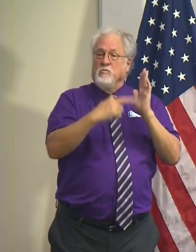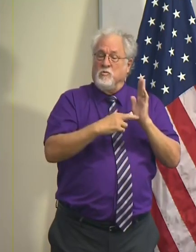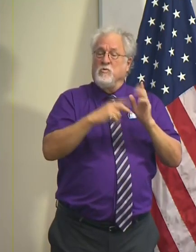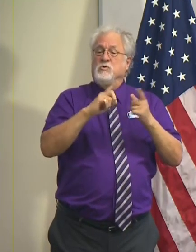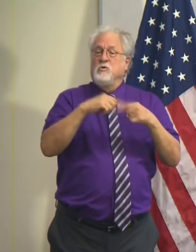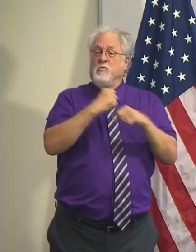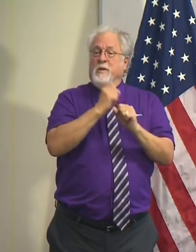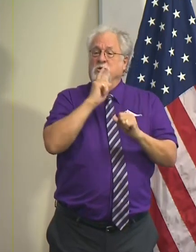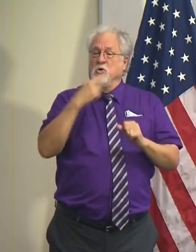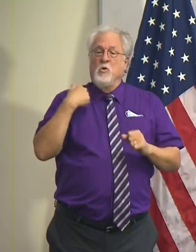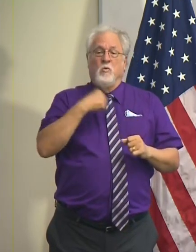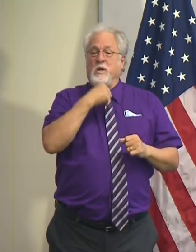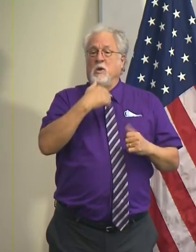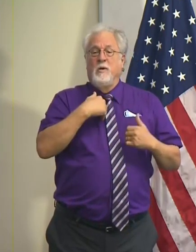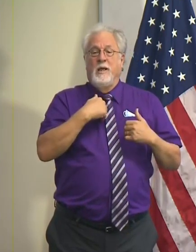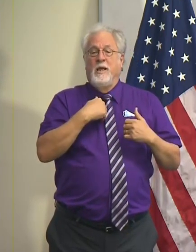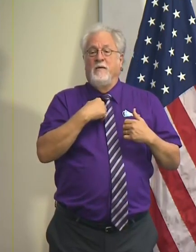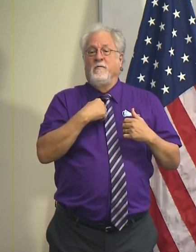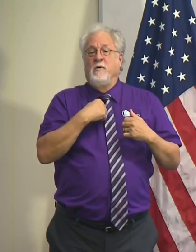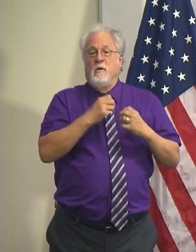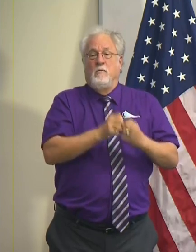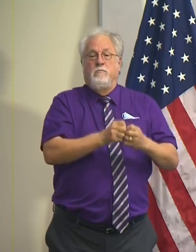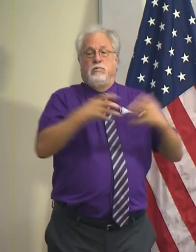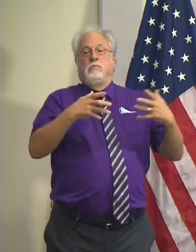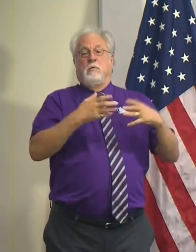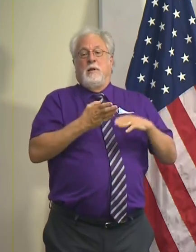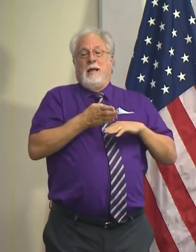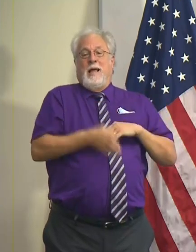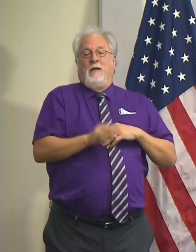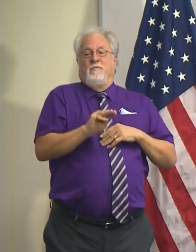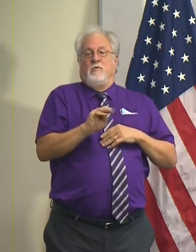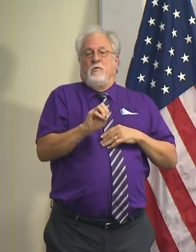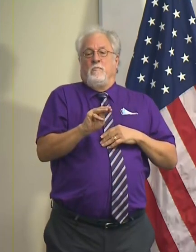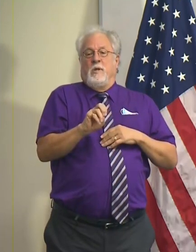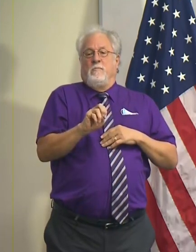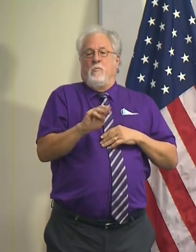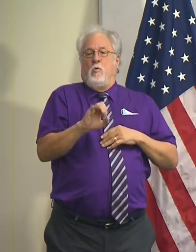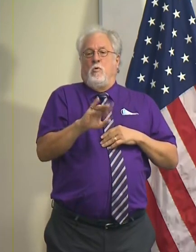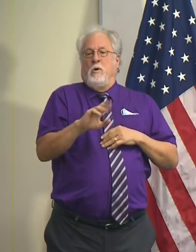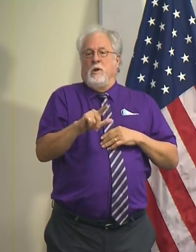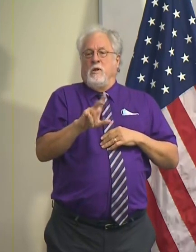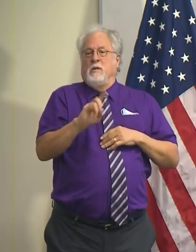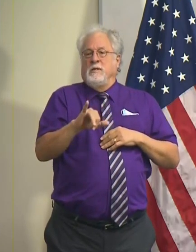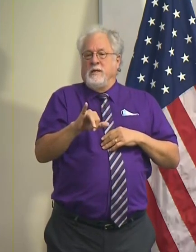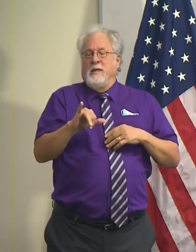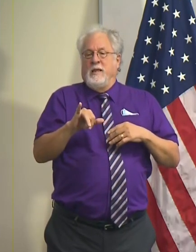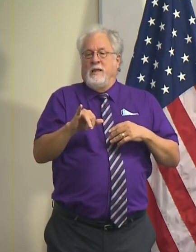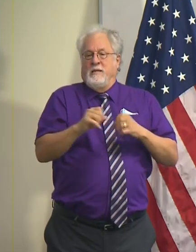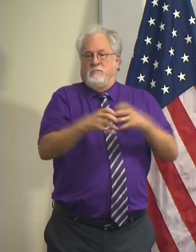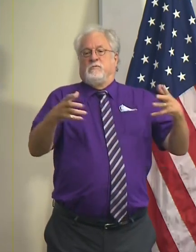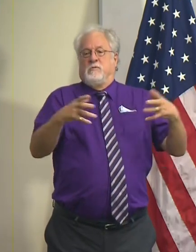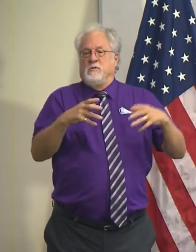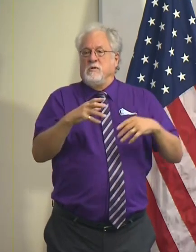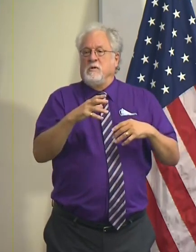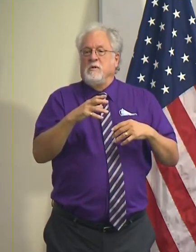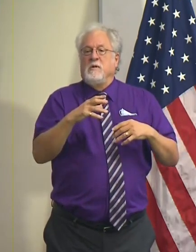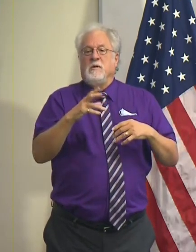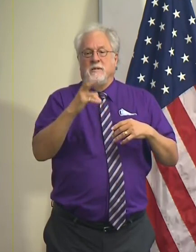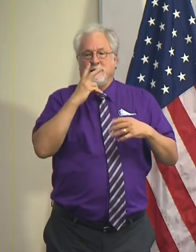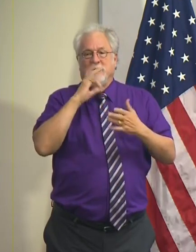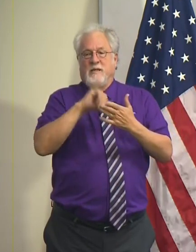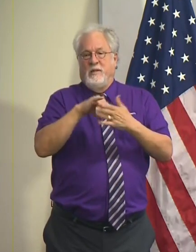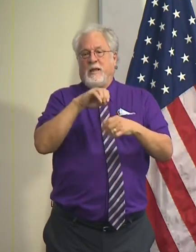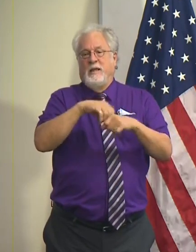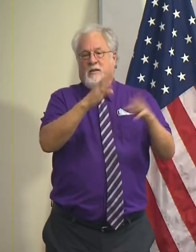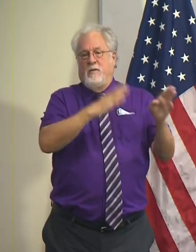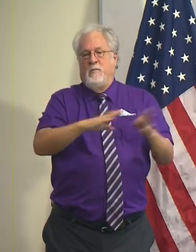make sure that we don't have a repeat of the post-Memorial Day surge. And you will see those things in